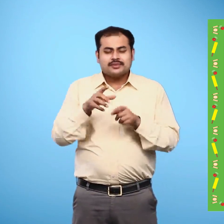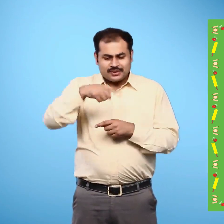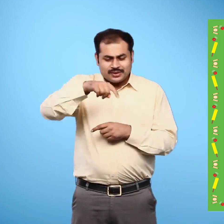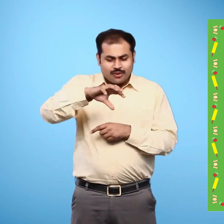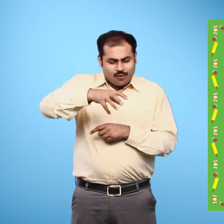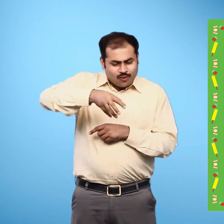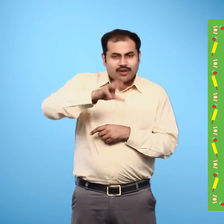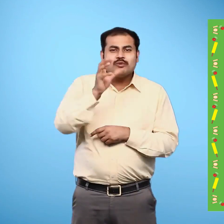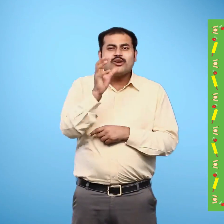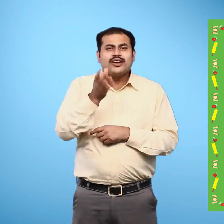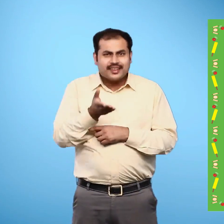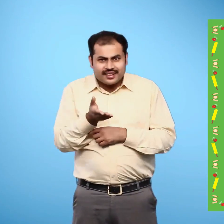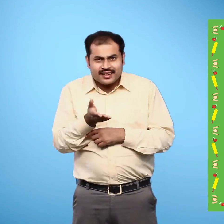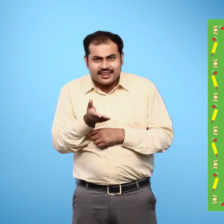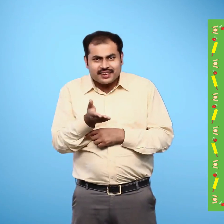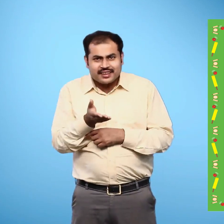Does it look like a ball?